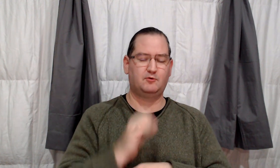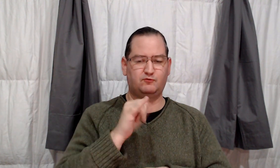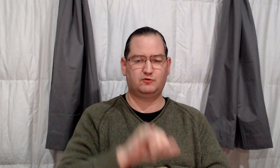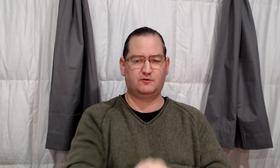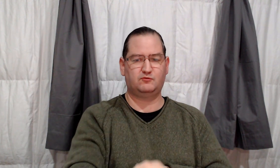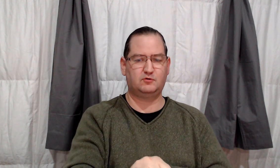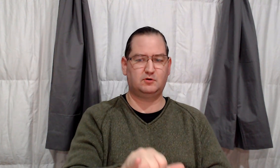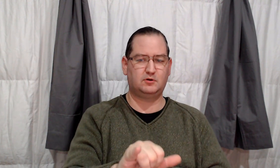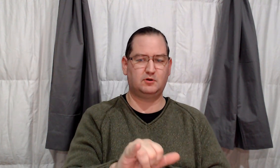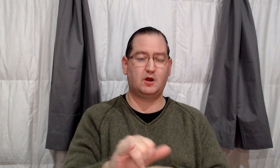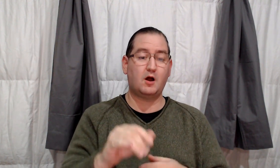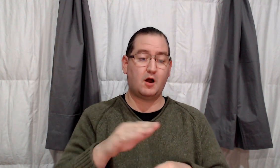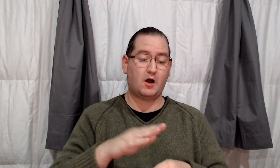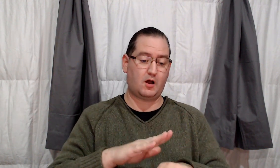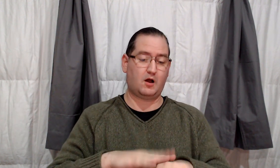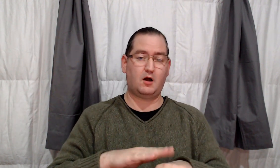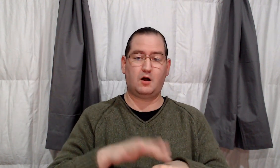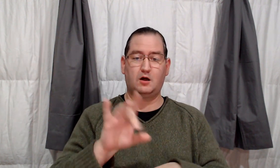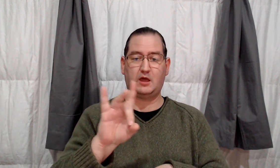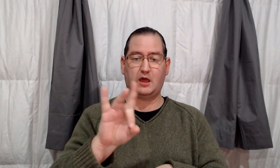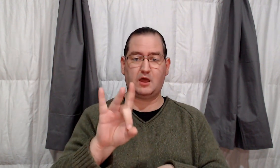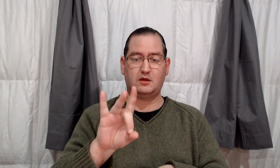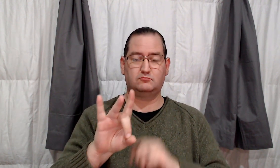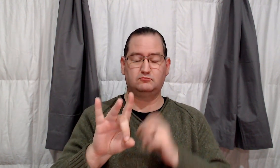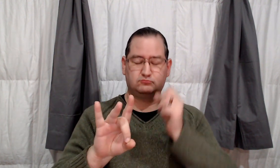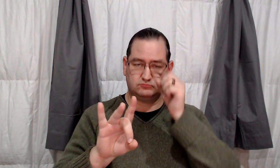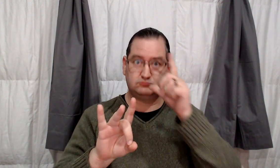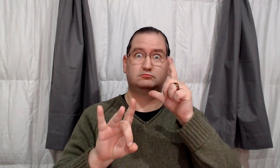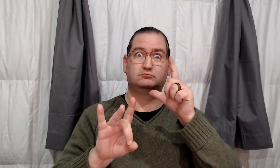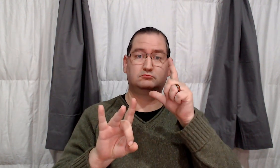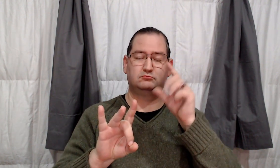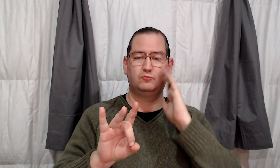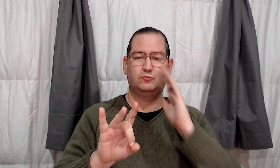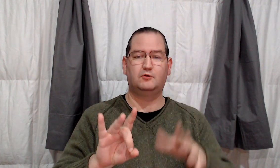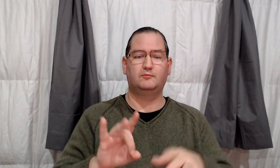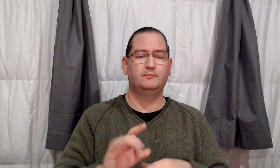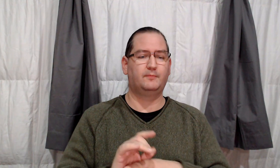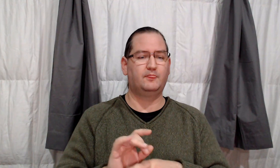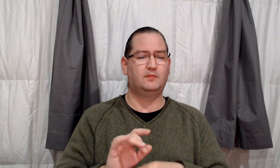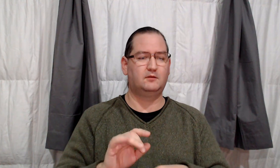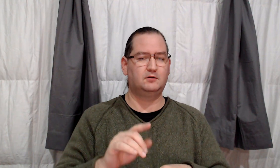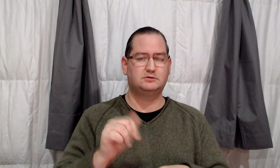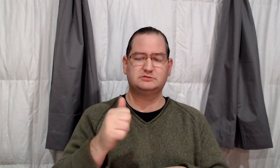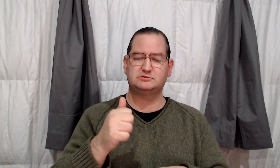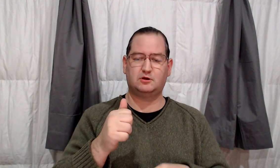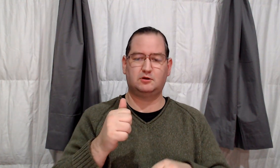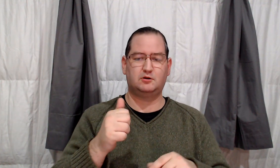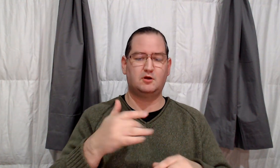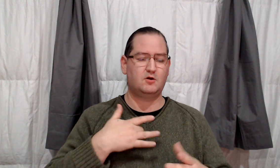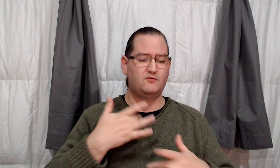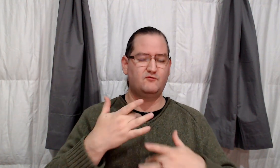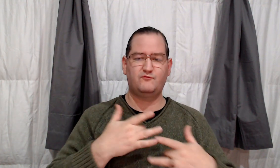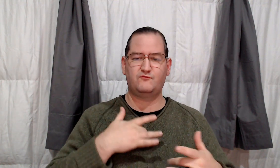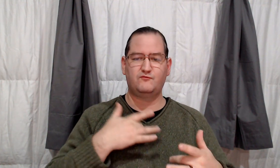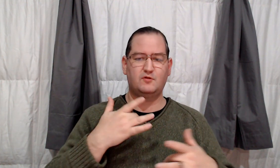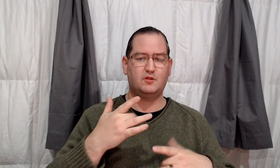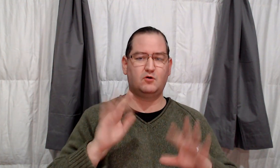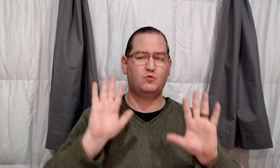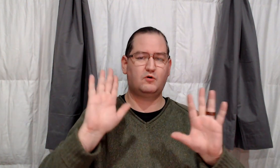feel incredible. And on 10, that wonderful feeling of freedom will grow stronger